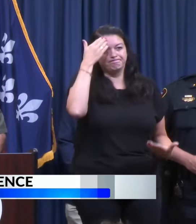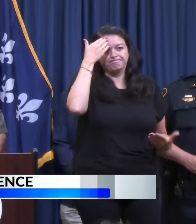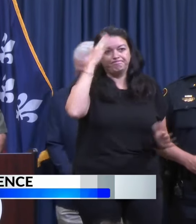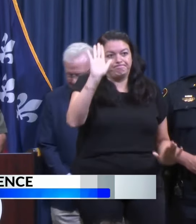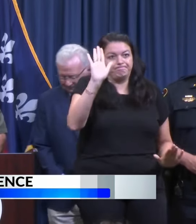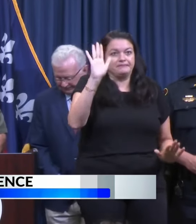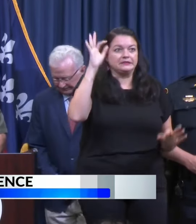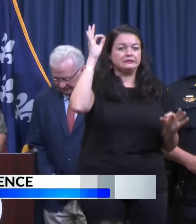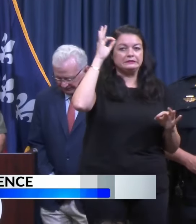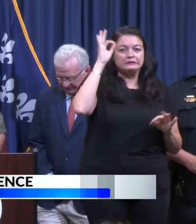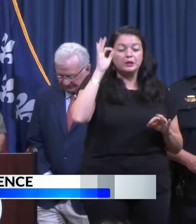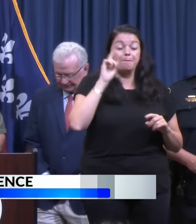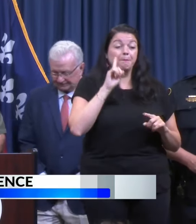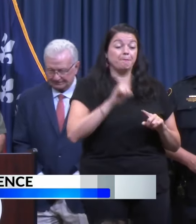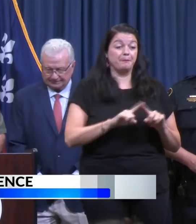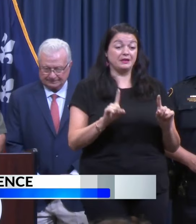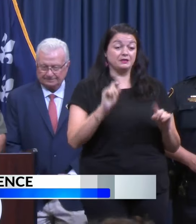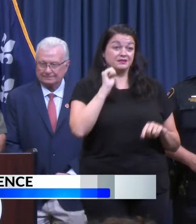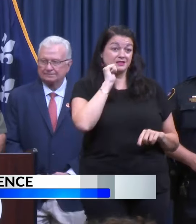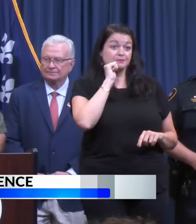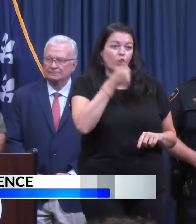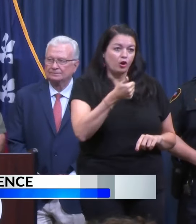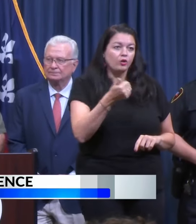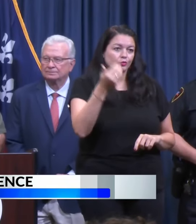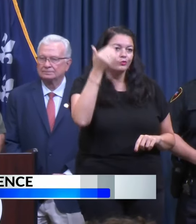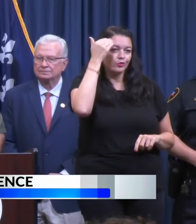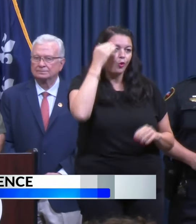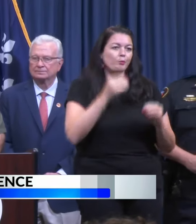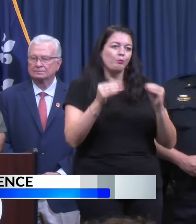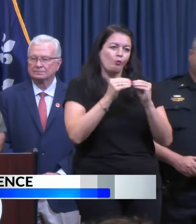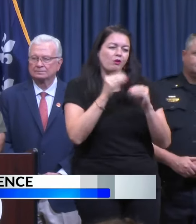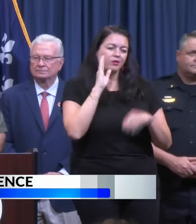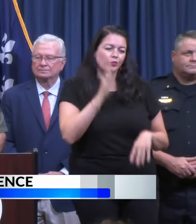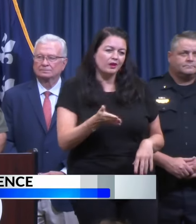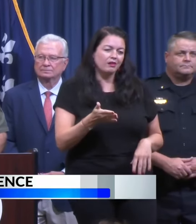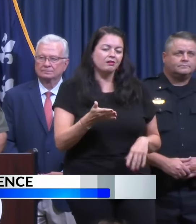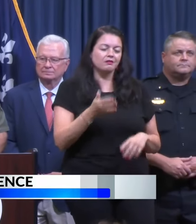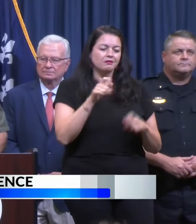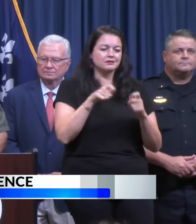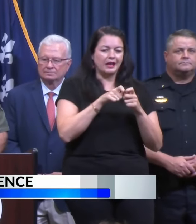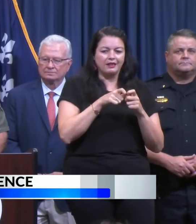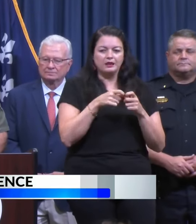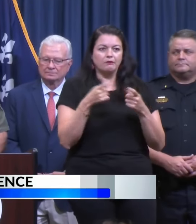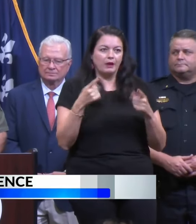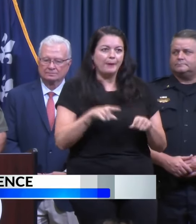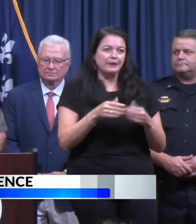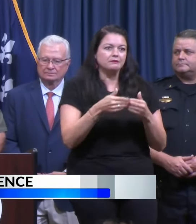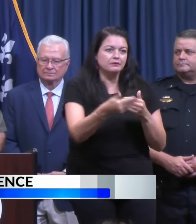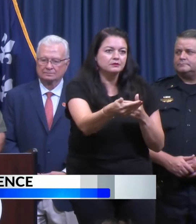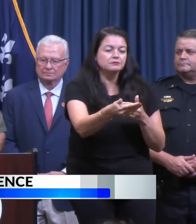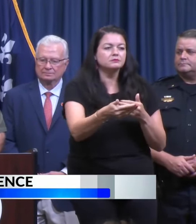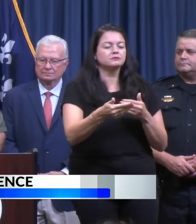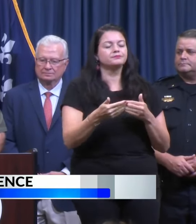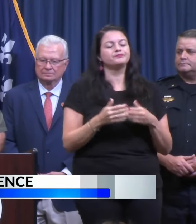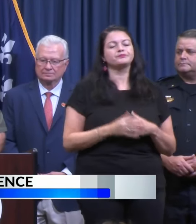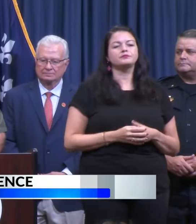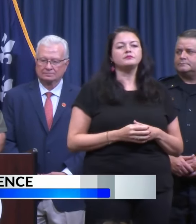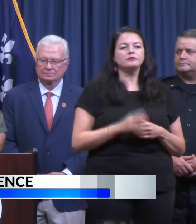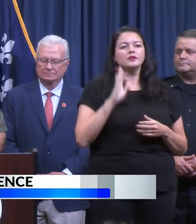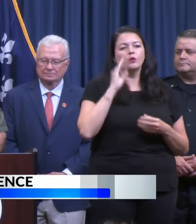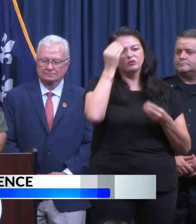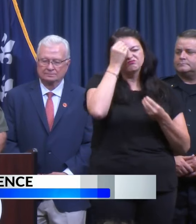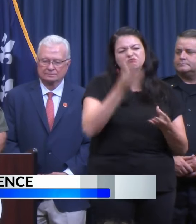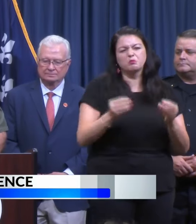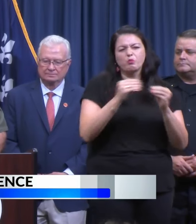time tomorrow there will be very little speculation and a lot more knowledge about exactly what we're in for, and I look forward to speaking to you more